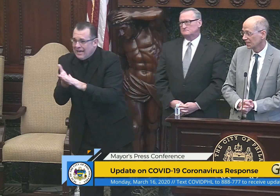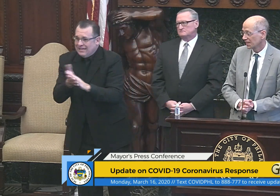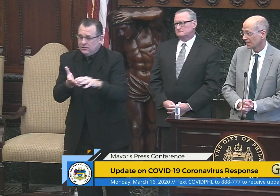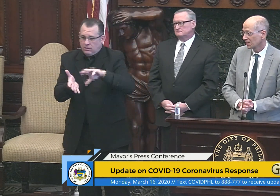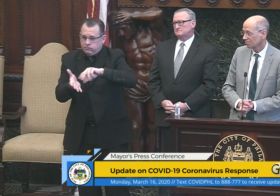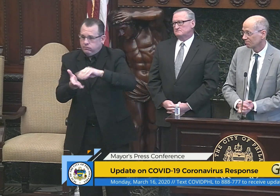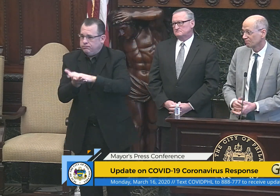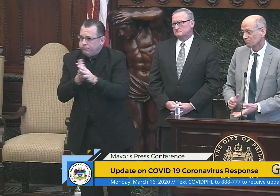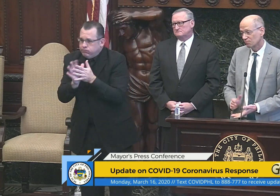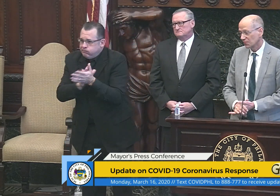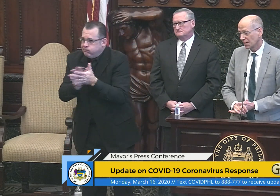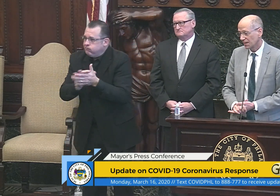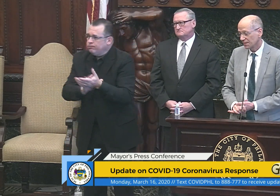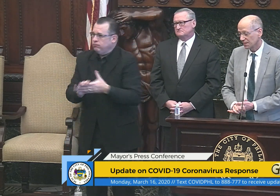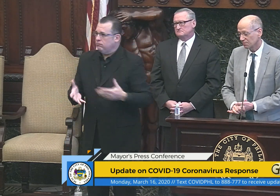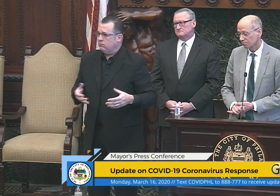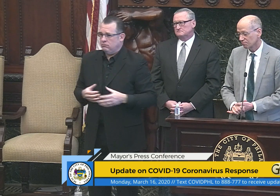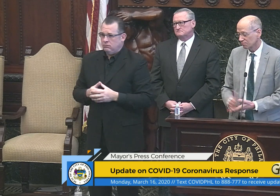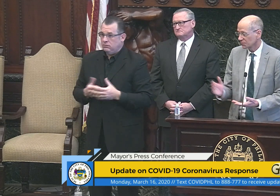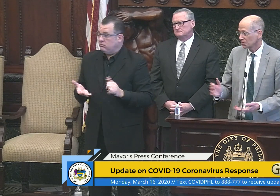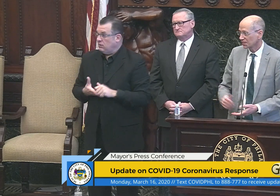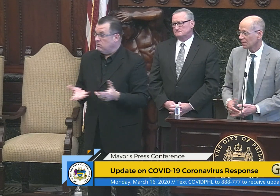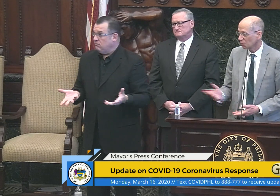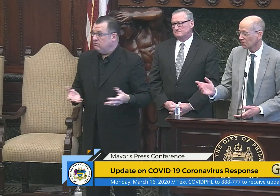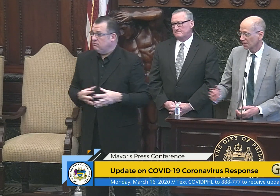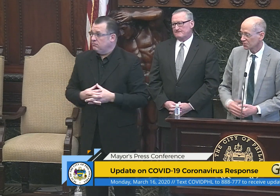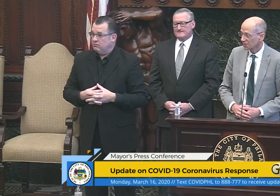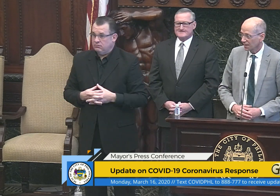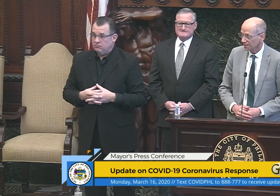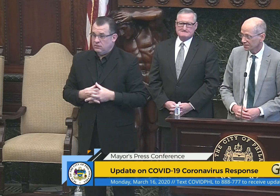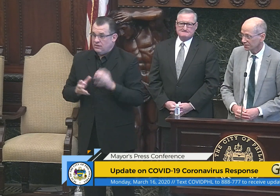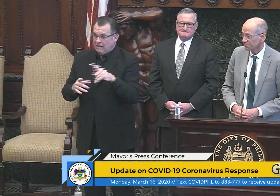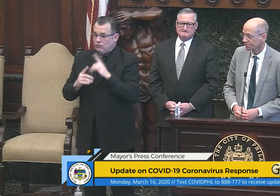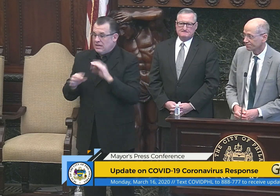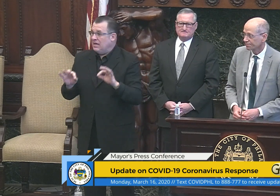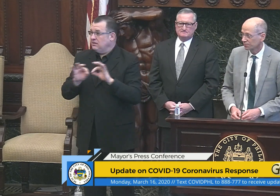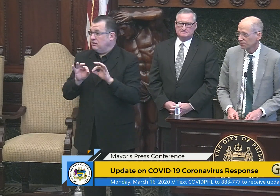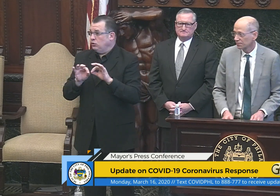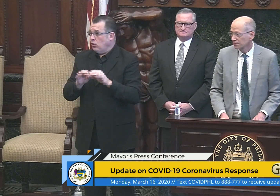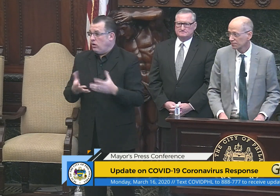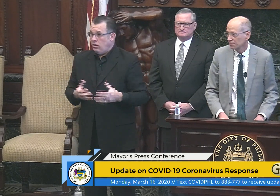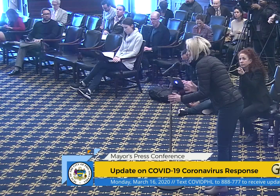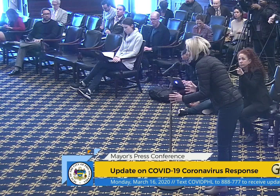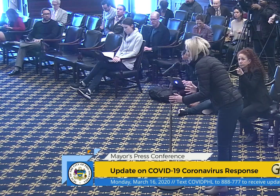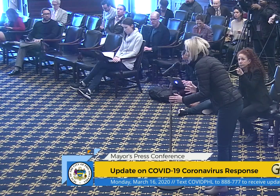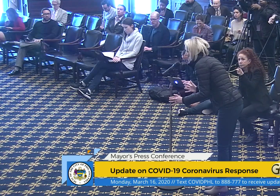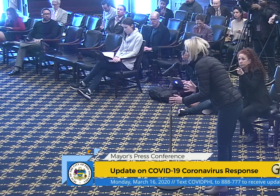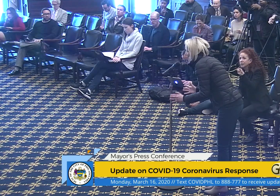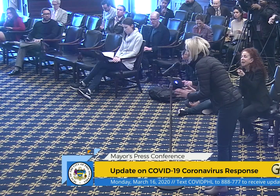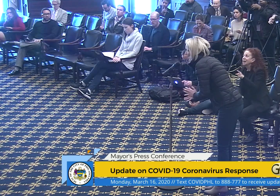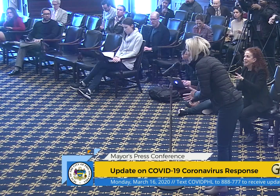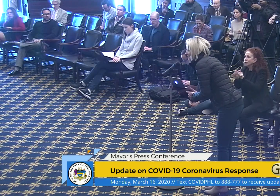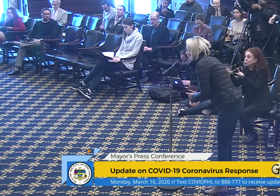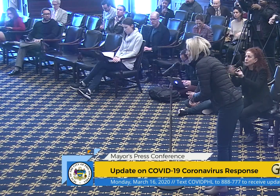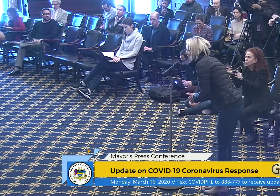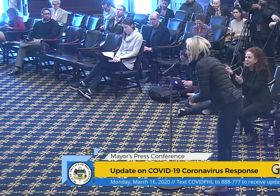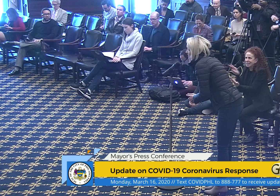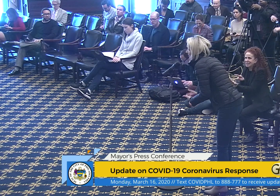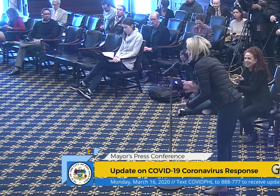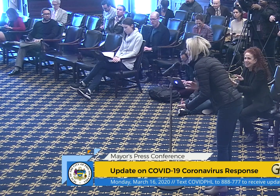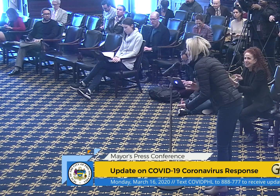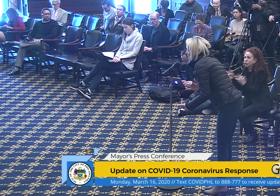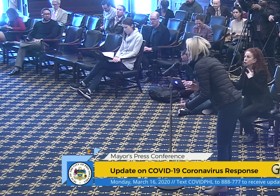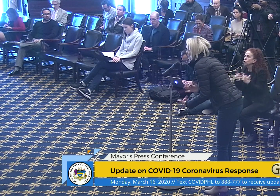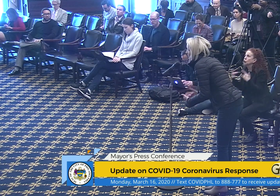frequently. And those are the key additional guidelines there. And I'm getting a lot of tweets from people concerned